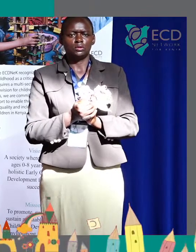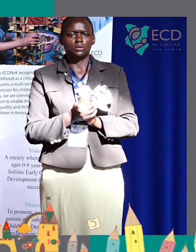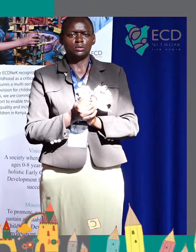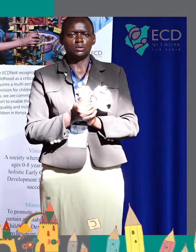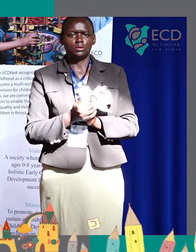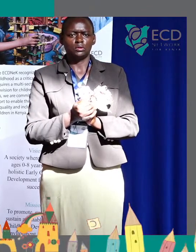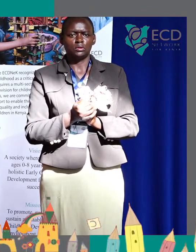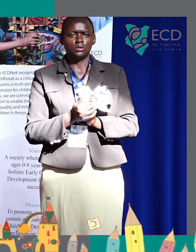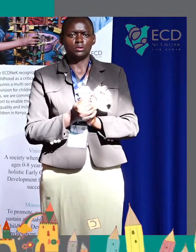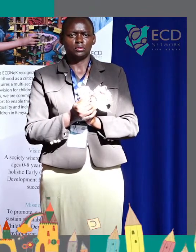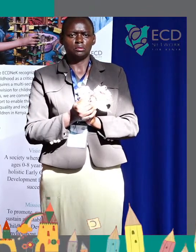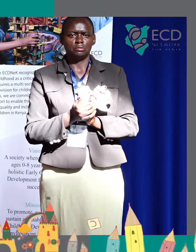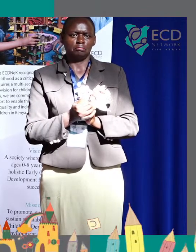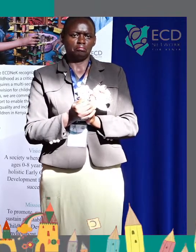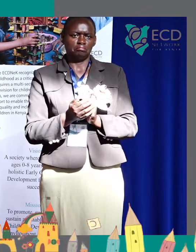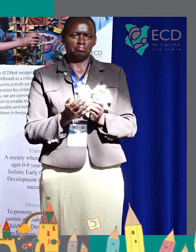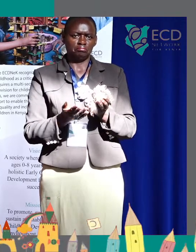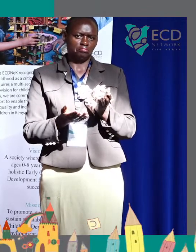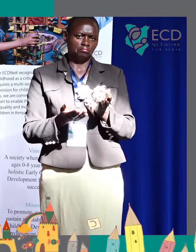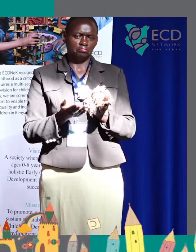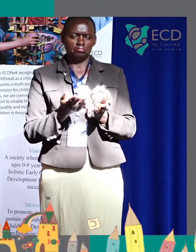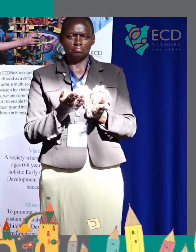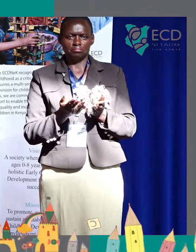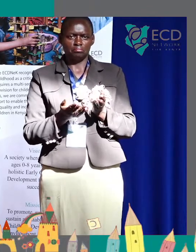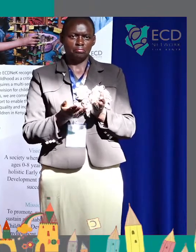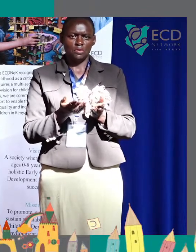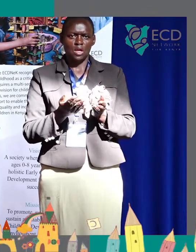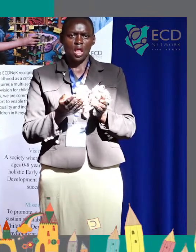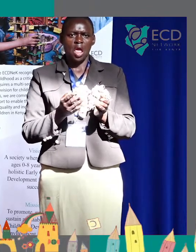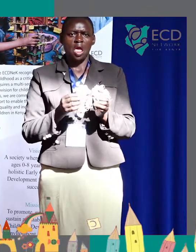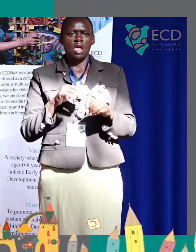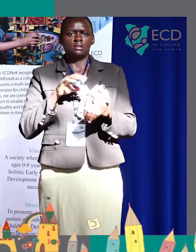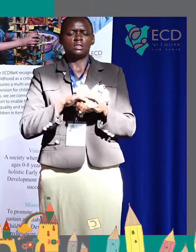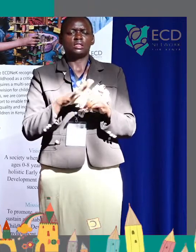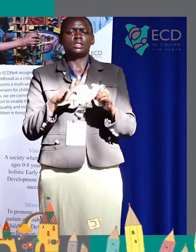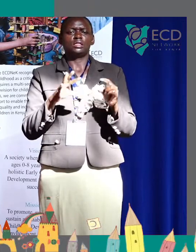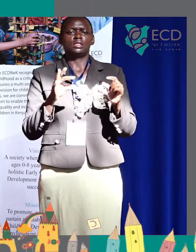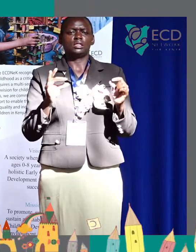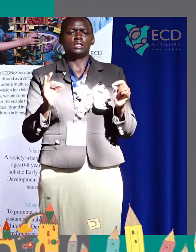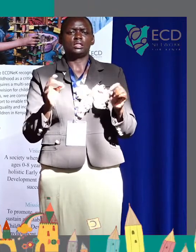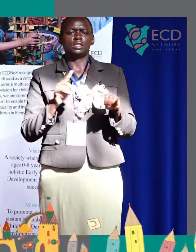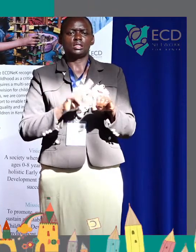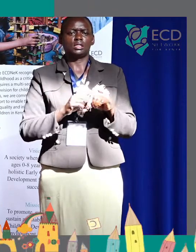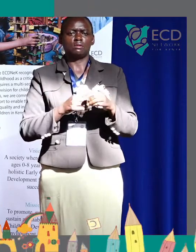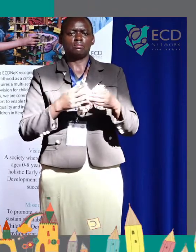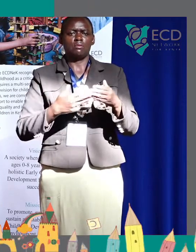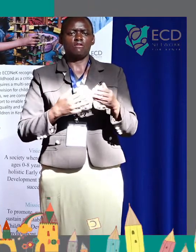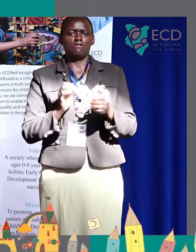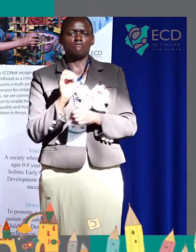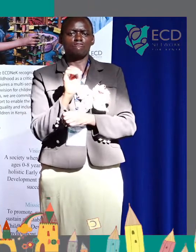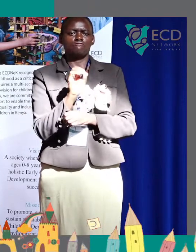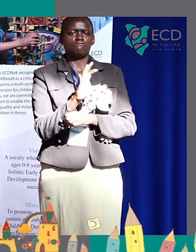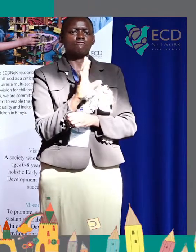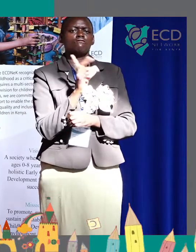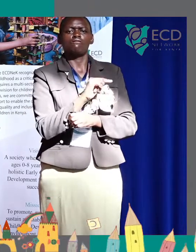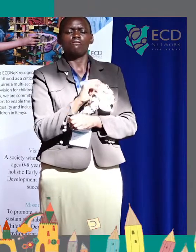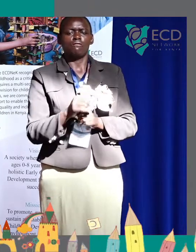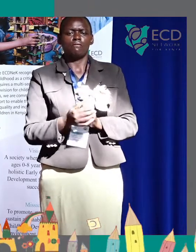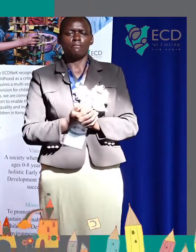as it is, it looks like recording in progress. It will take a little time before it is projected.